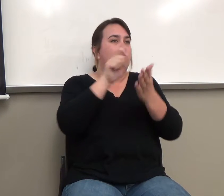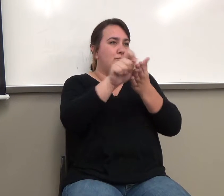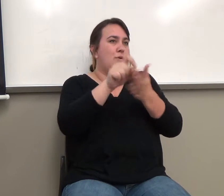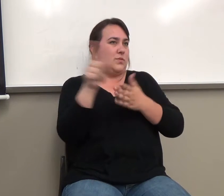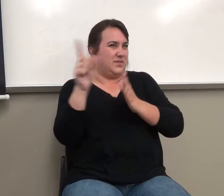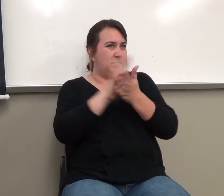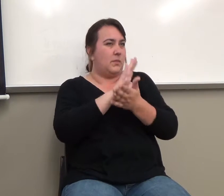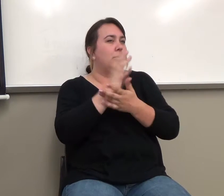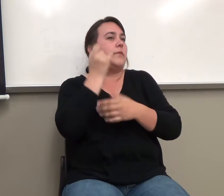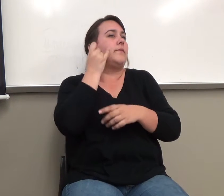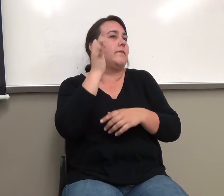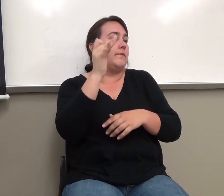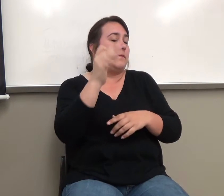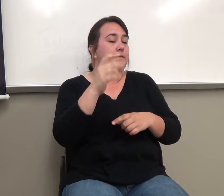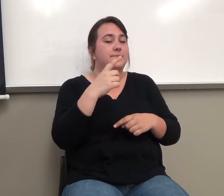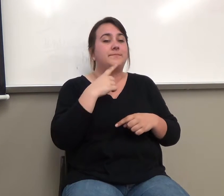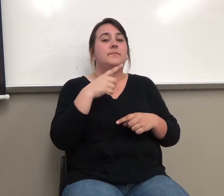and 3 examples are